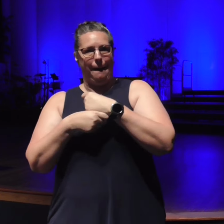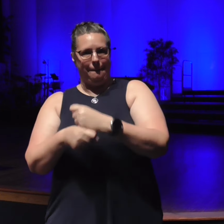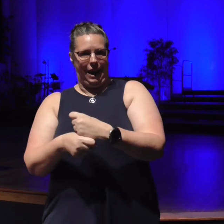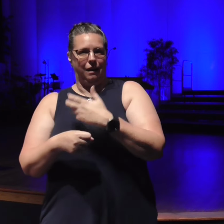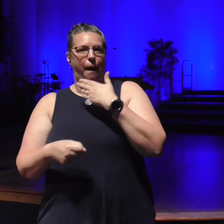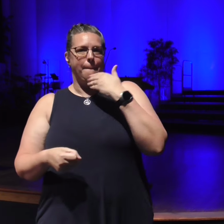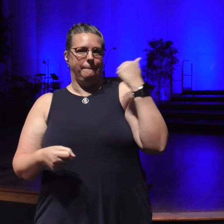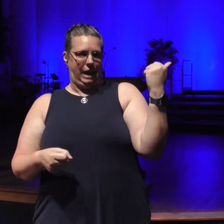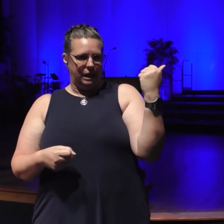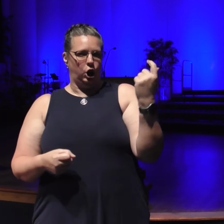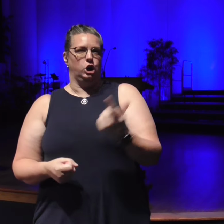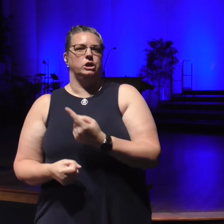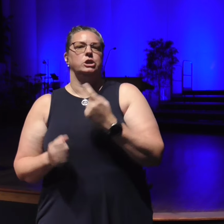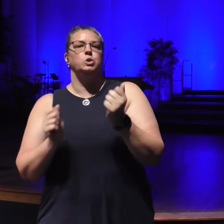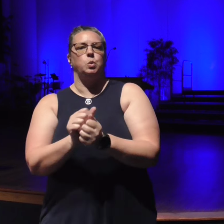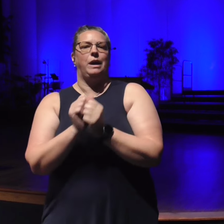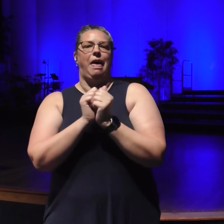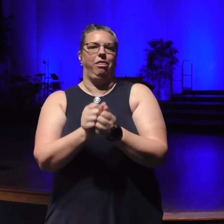resilient together.